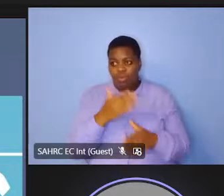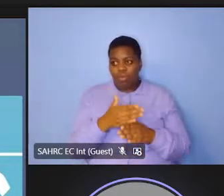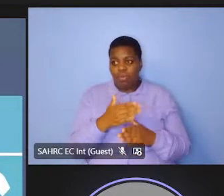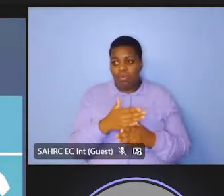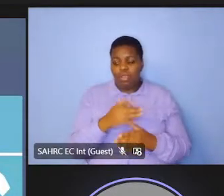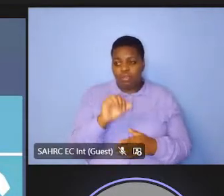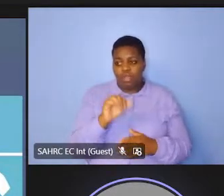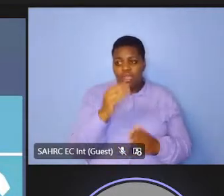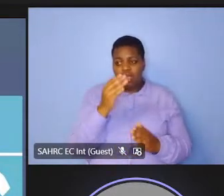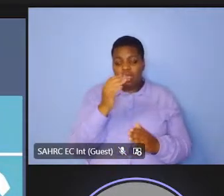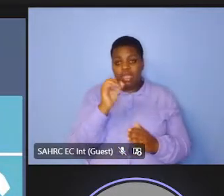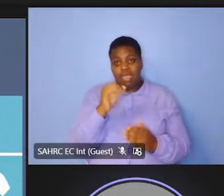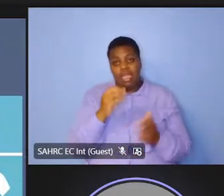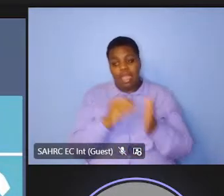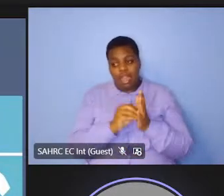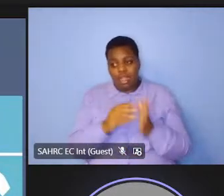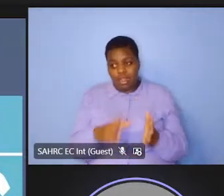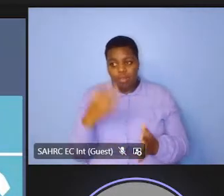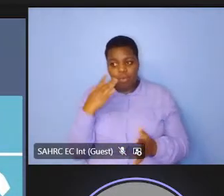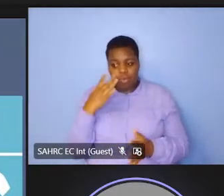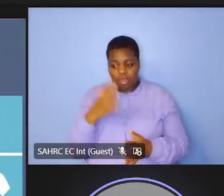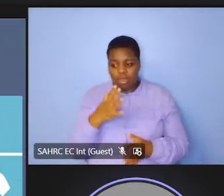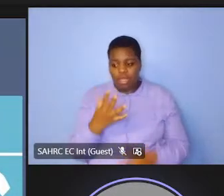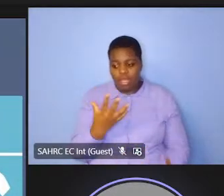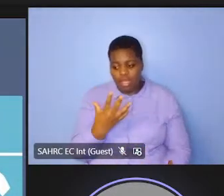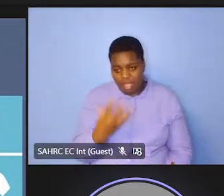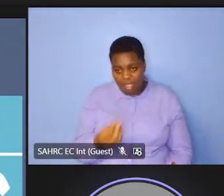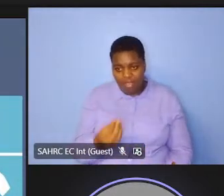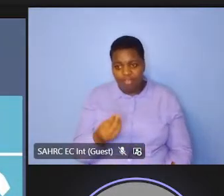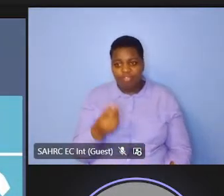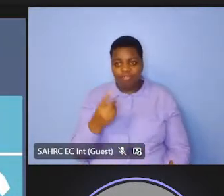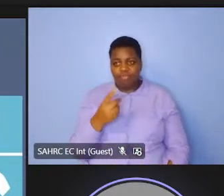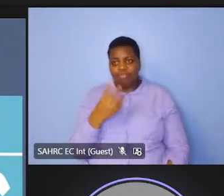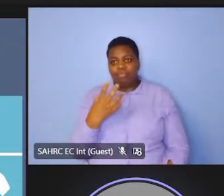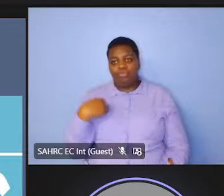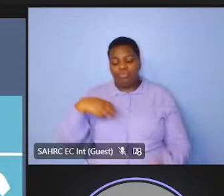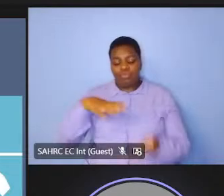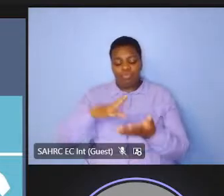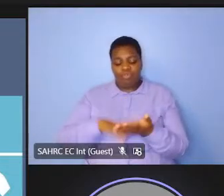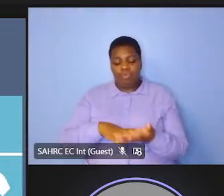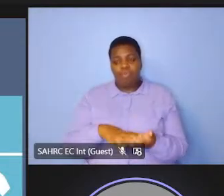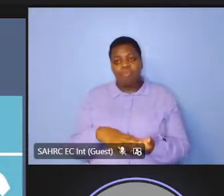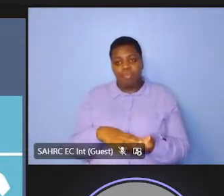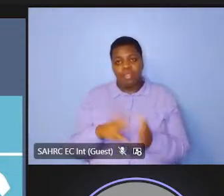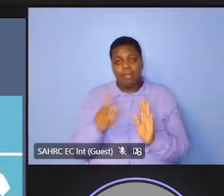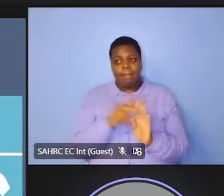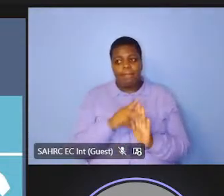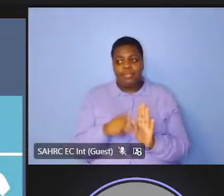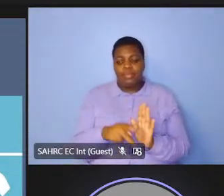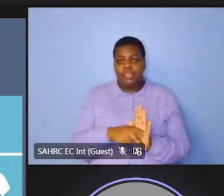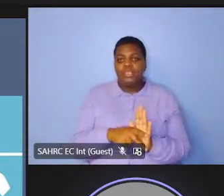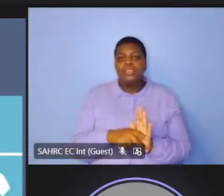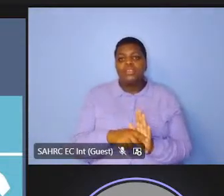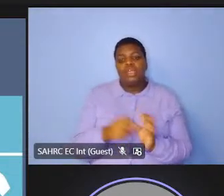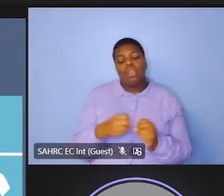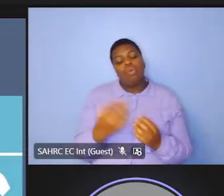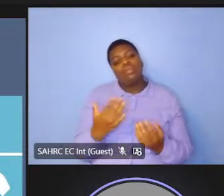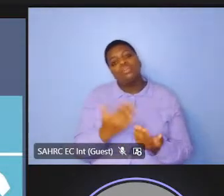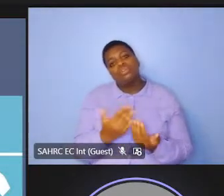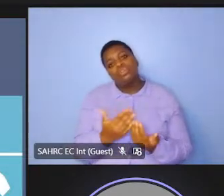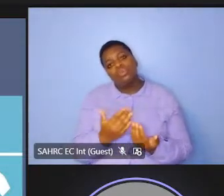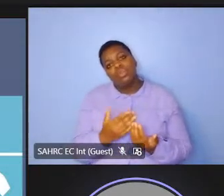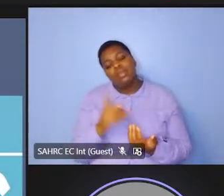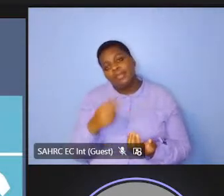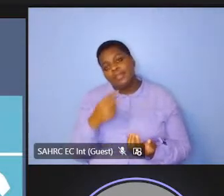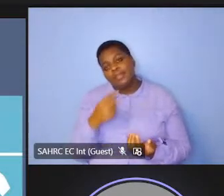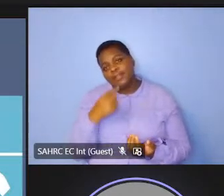of learners, trying to urge that they have non-binary school uniform policies. A lot of the schools then point us to the